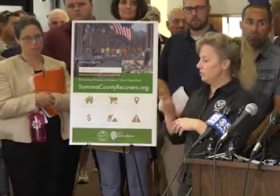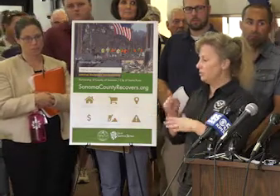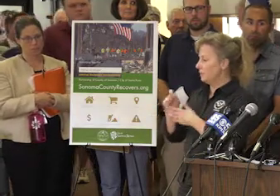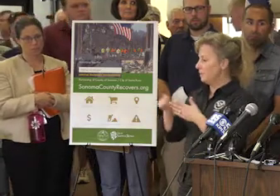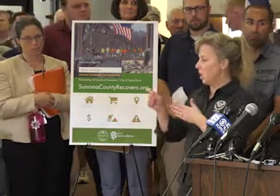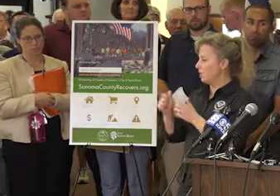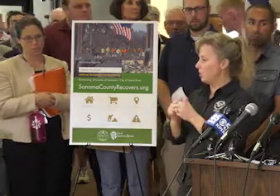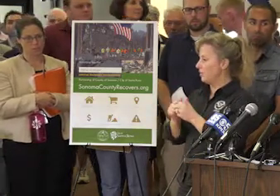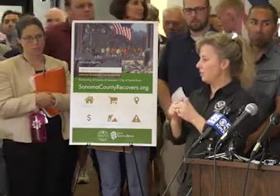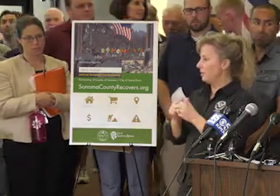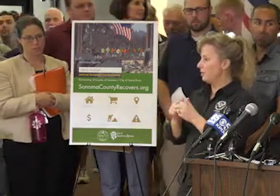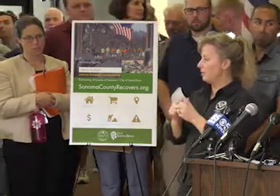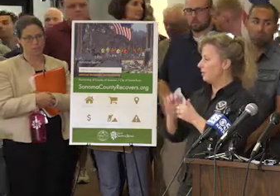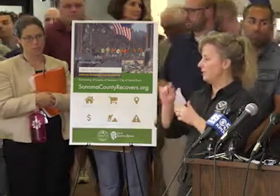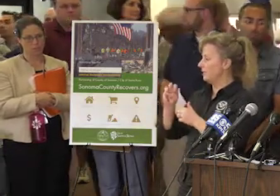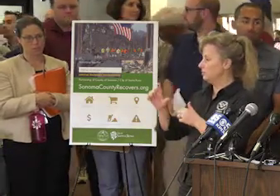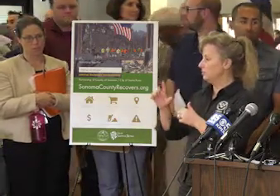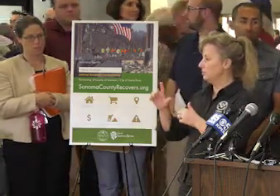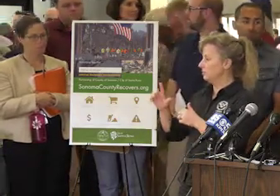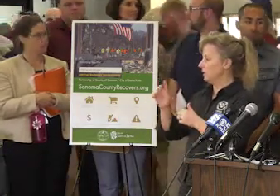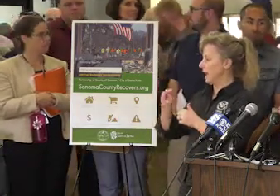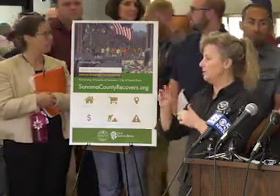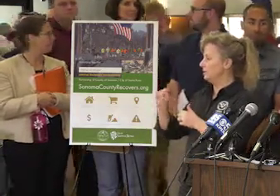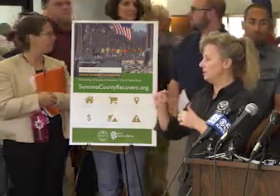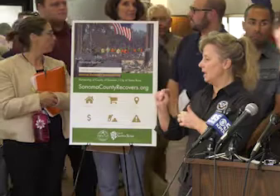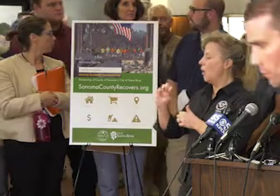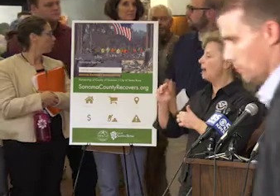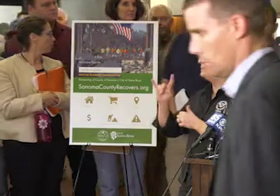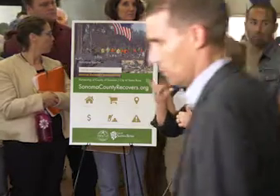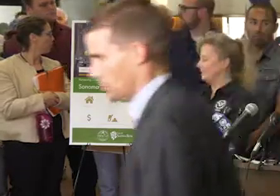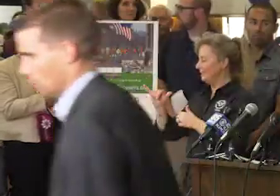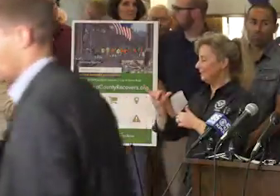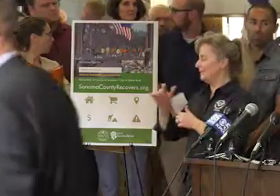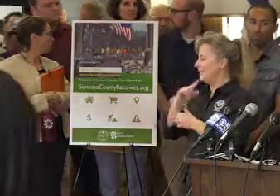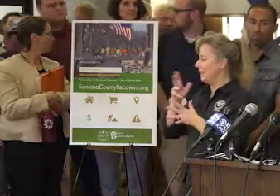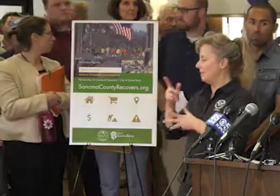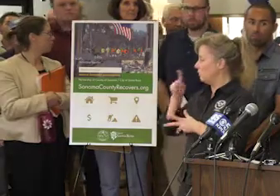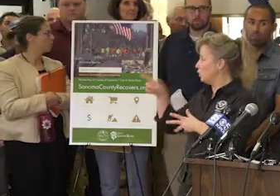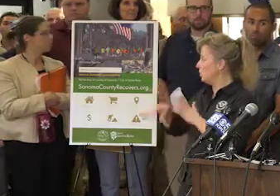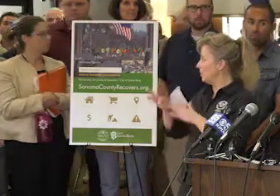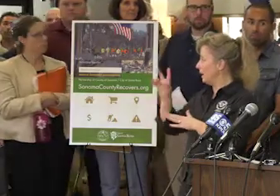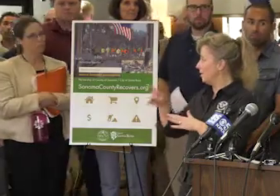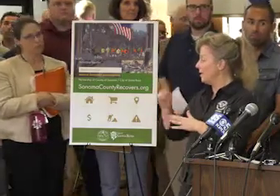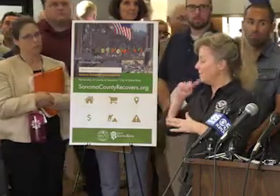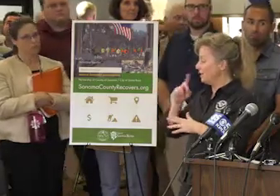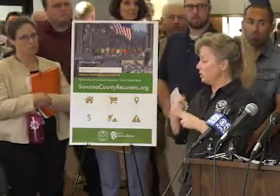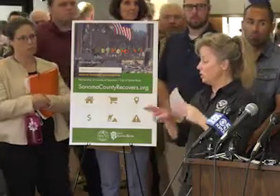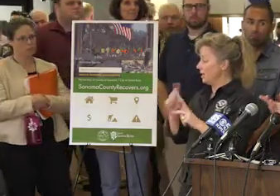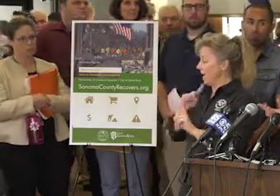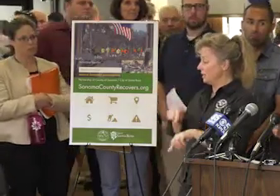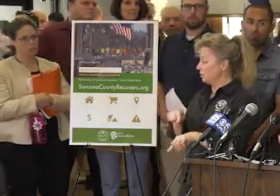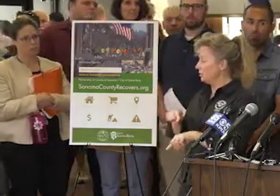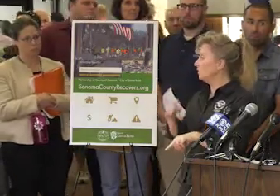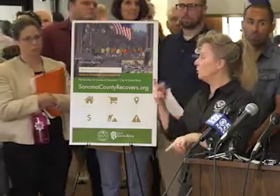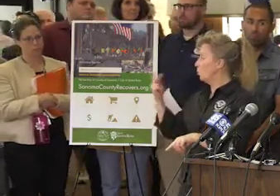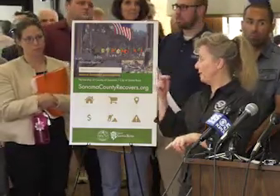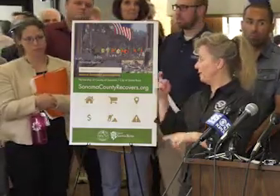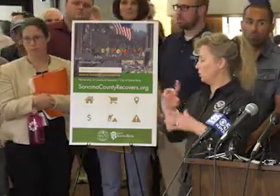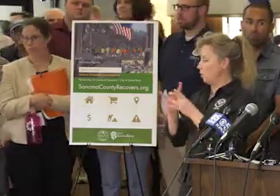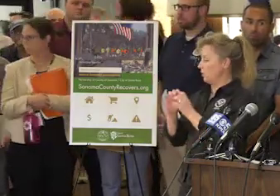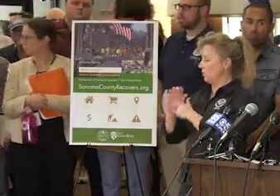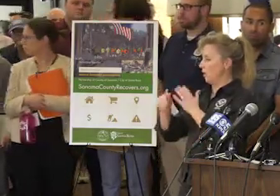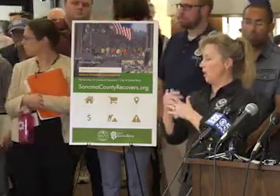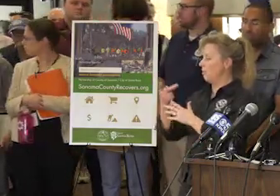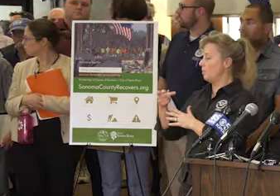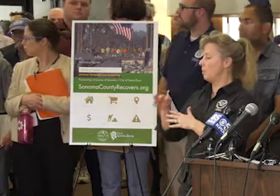mark with an initial, probably just say empty, and leave that behind for you to pick up. But I think the short answer is that we need to coordinate with all